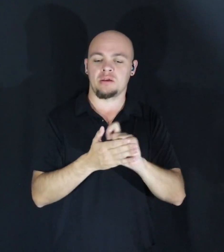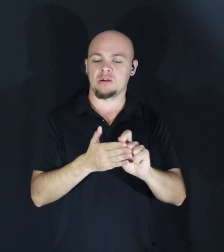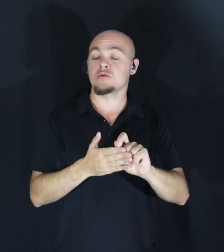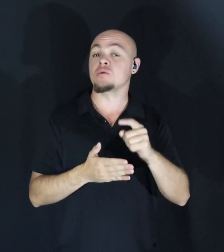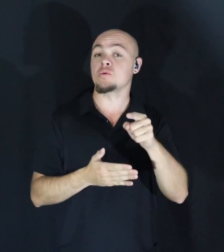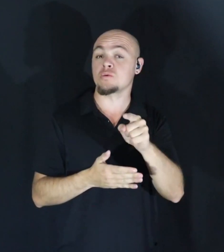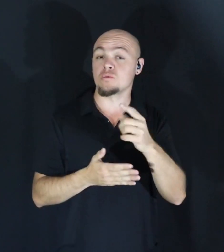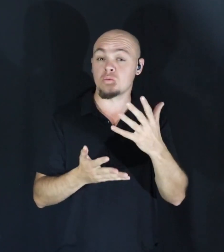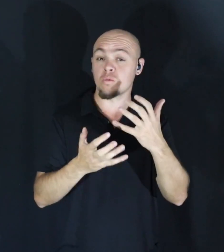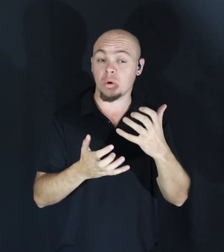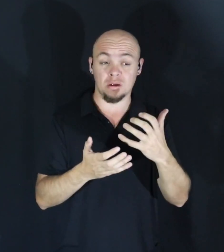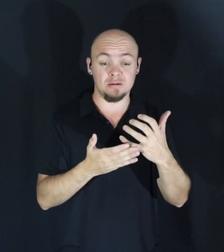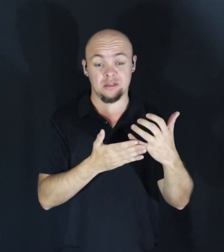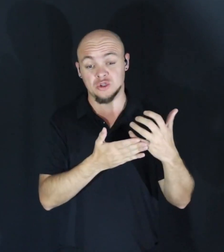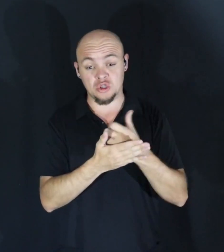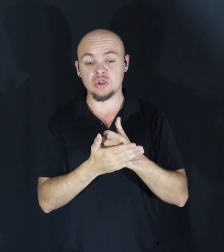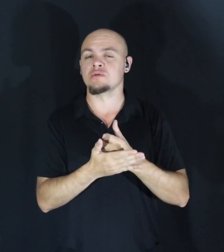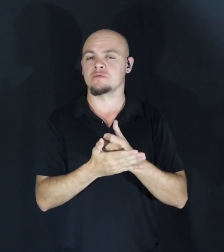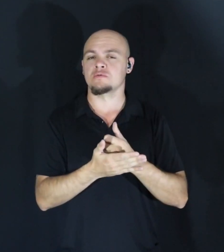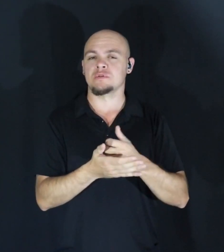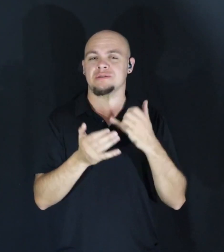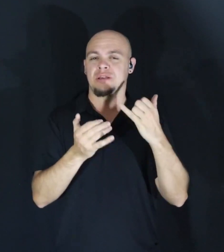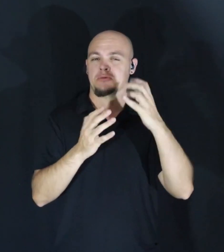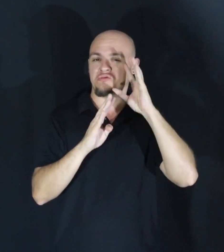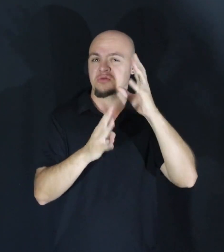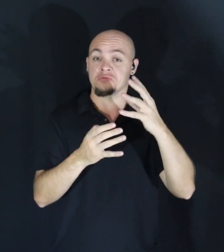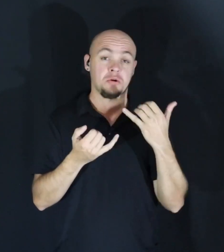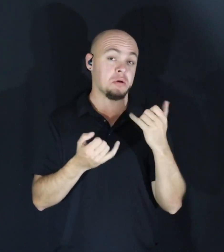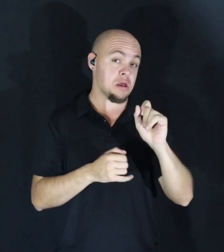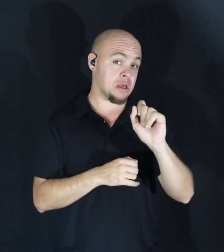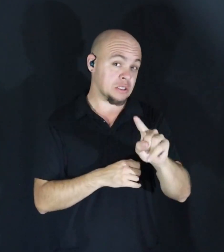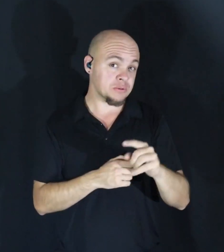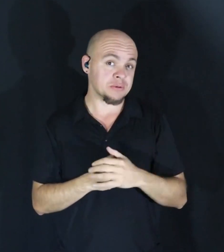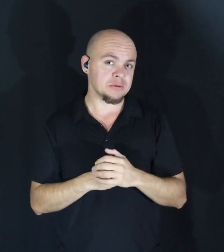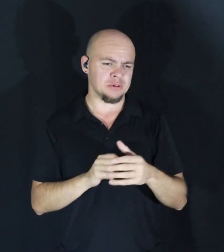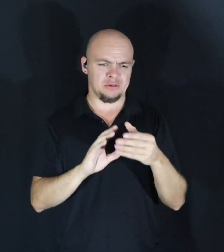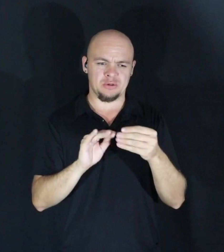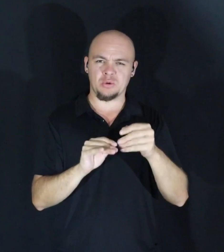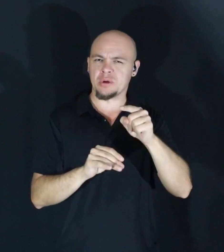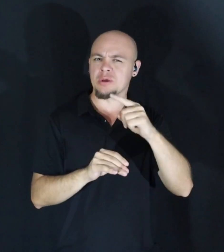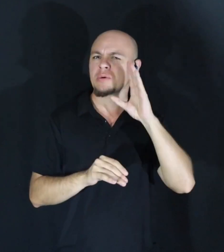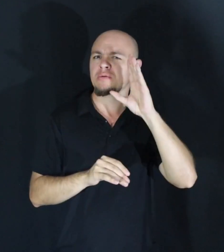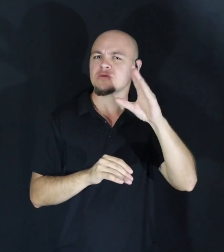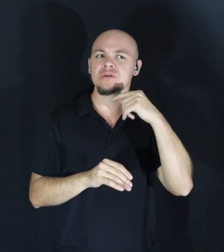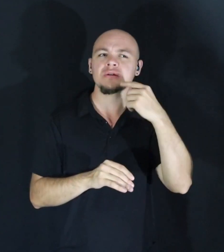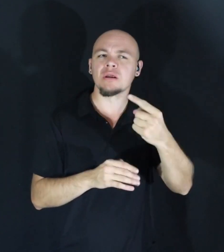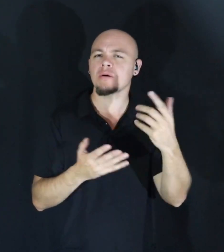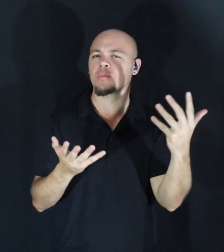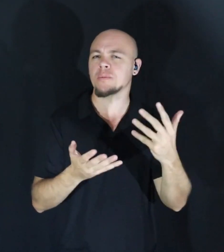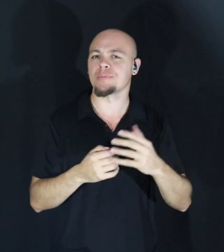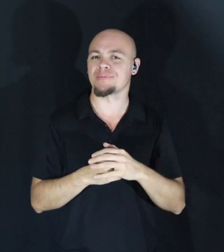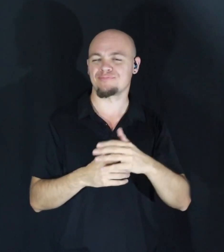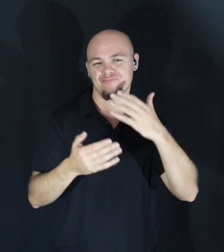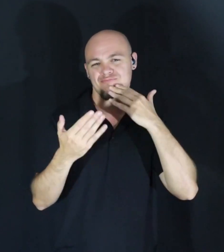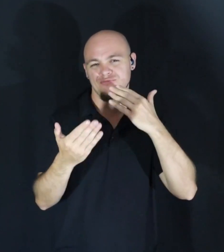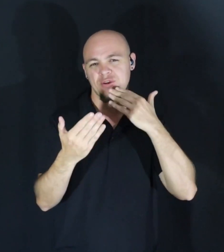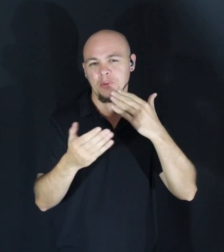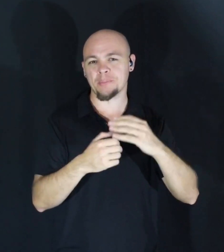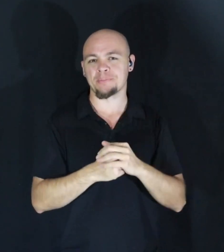we deserve. So I ask you, what story will you tell? Thank you.